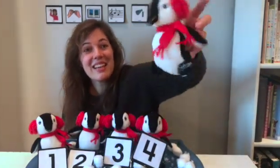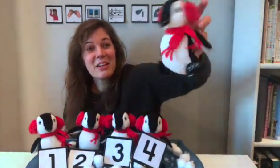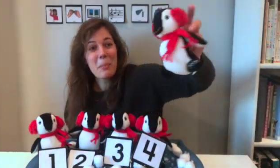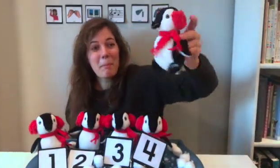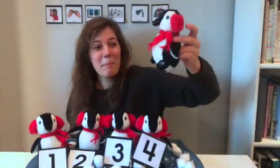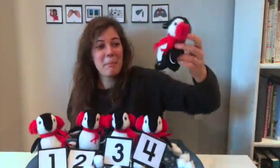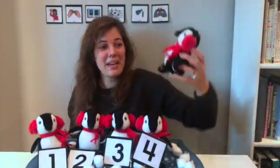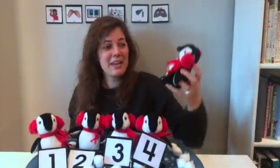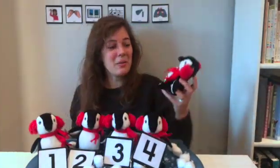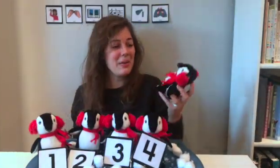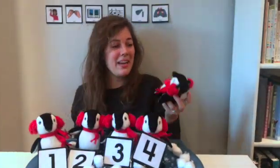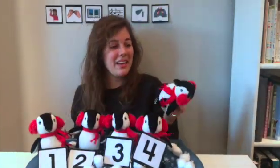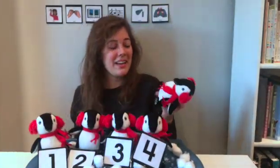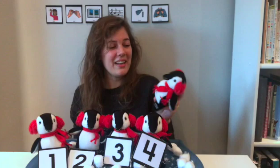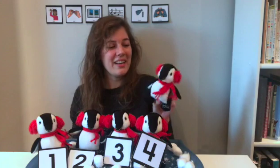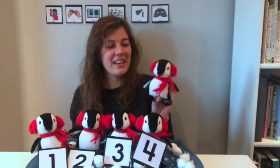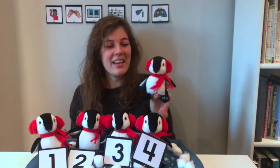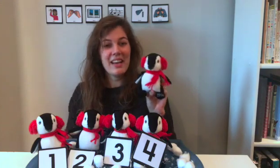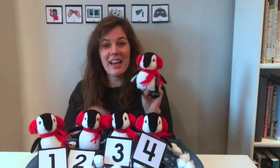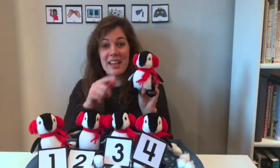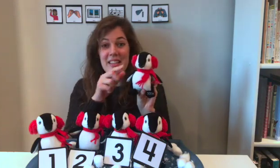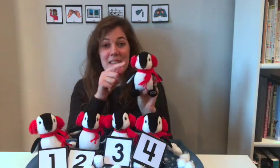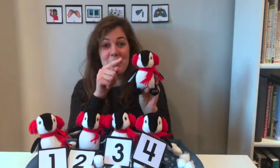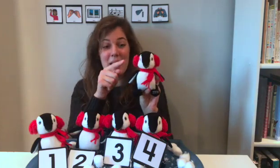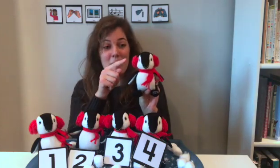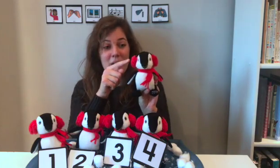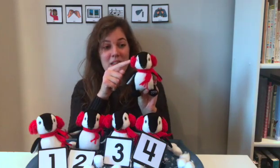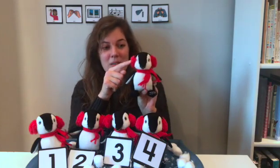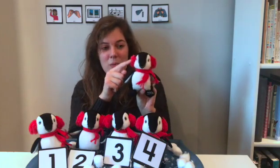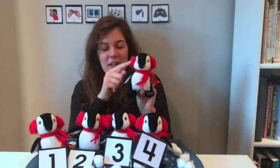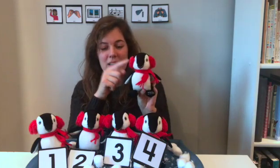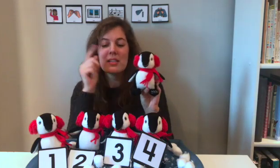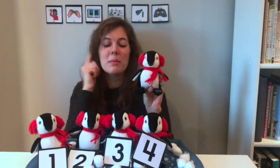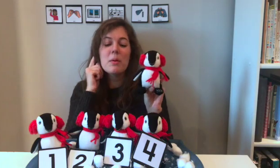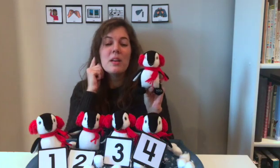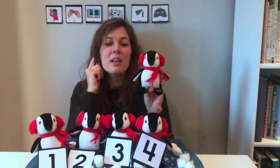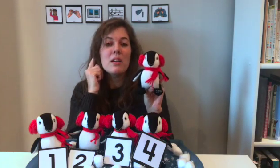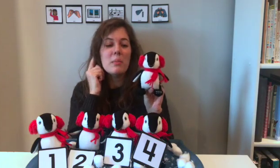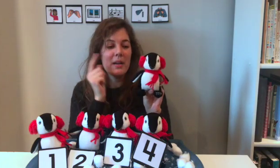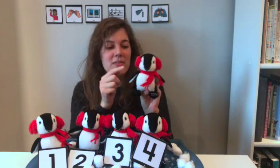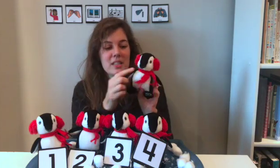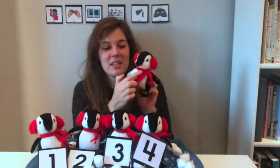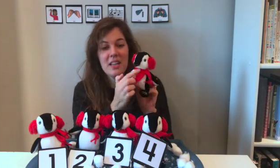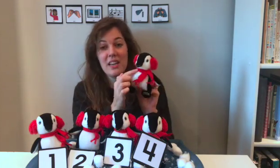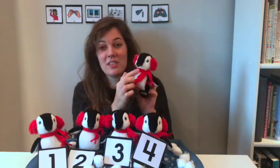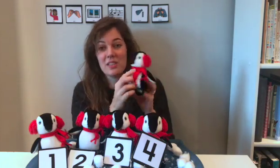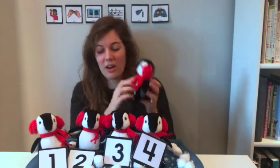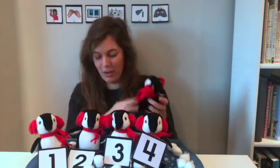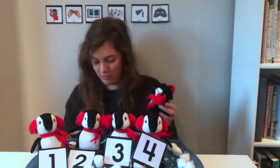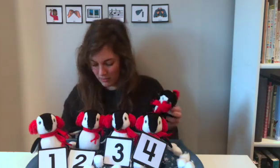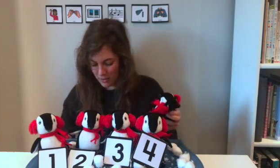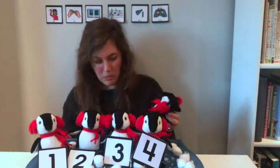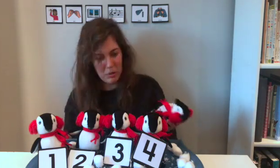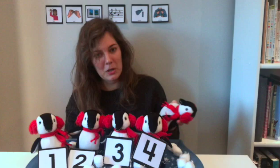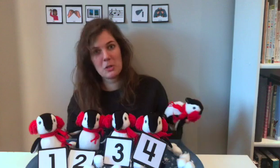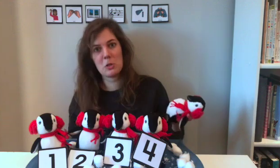little penguin. And this penguin is wearing some earmuffs and a scarf because it's